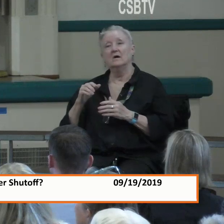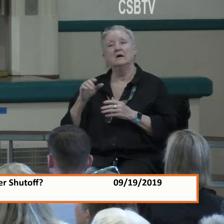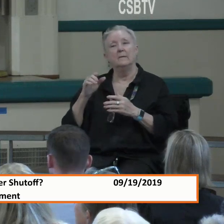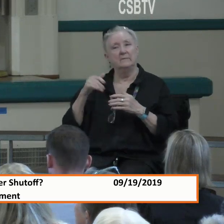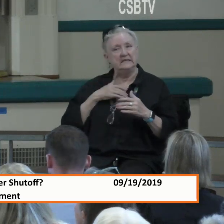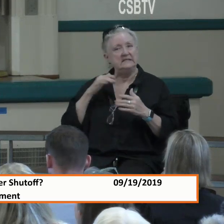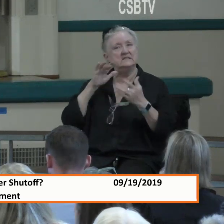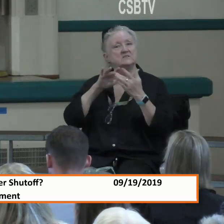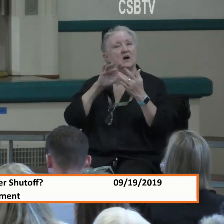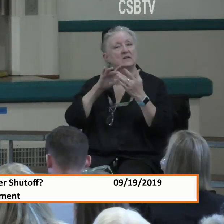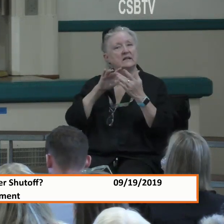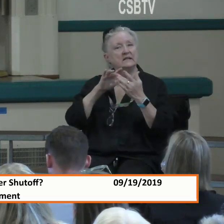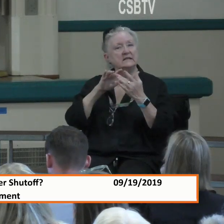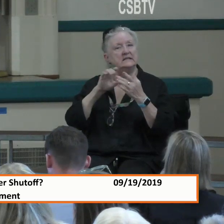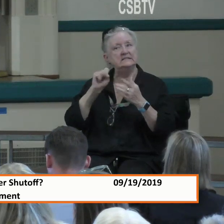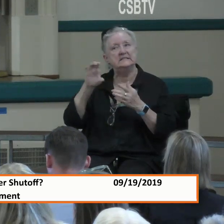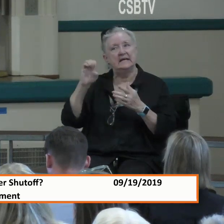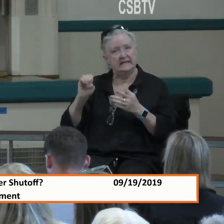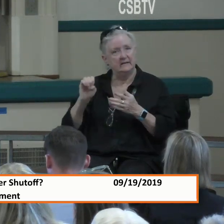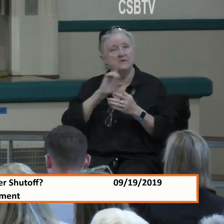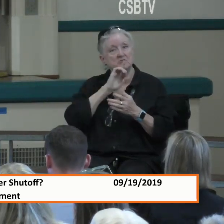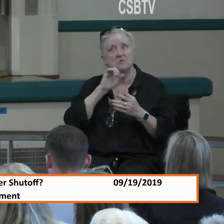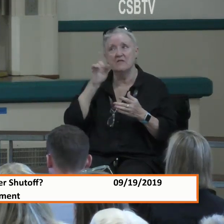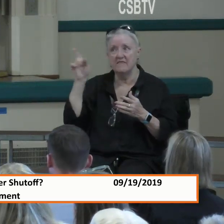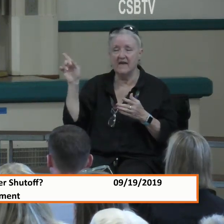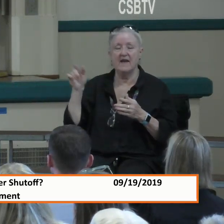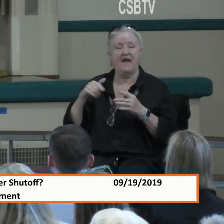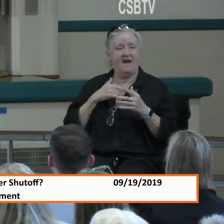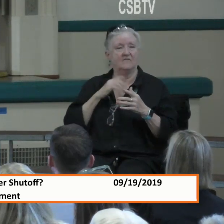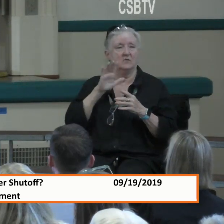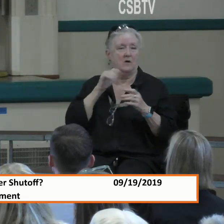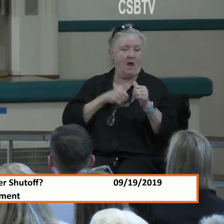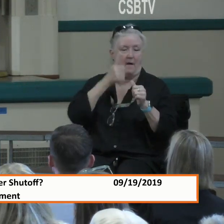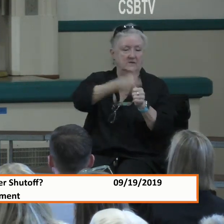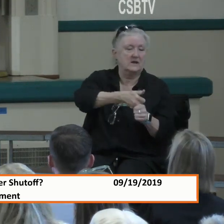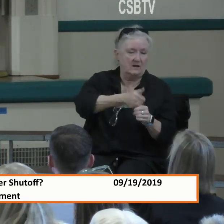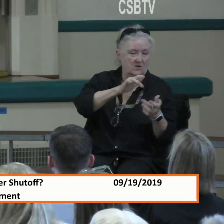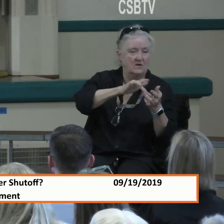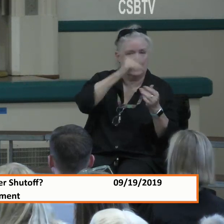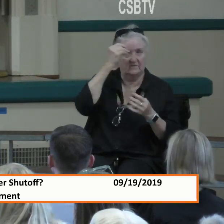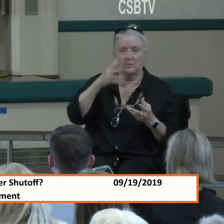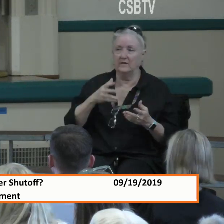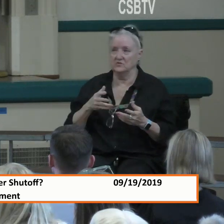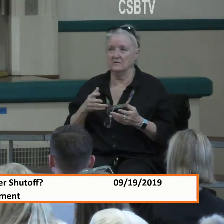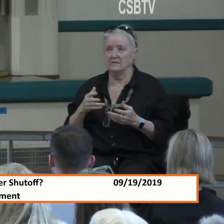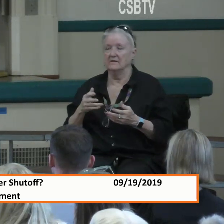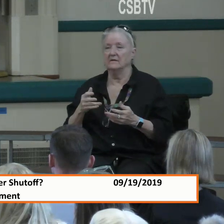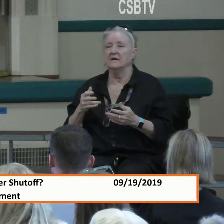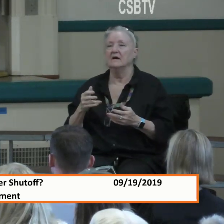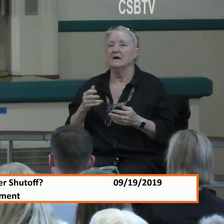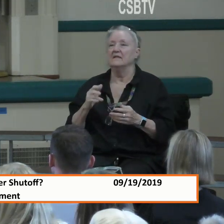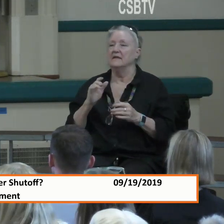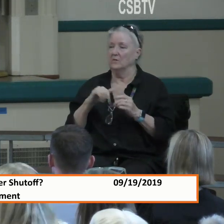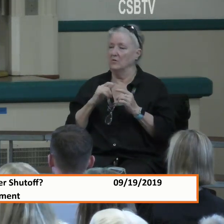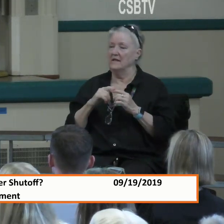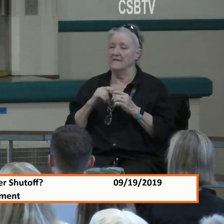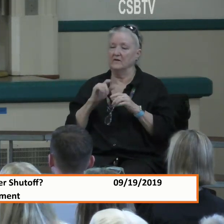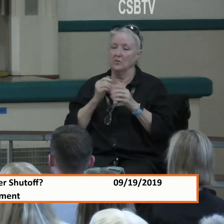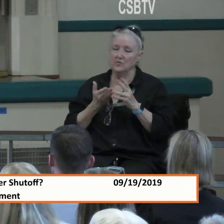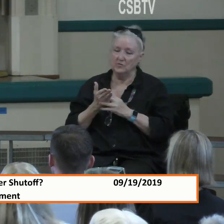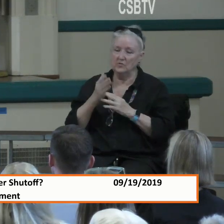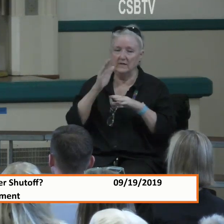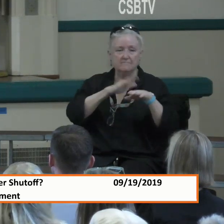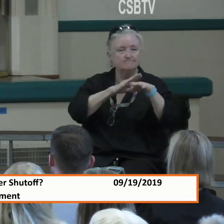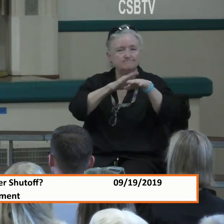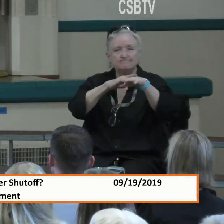contact Edison and make sure they have your up-to-date contact information. That way, when they work through their notification process,